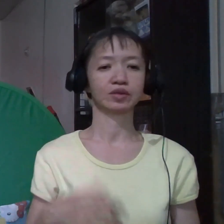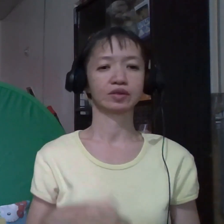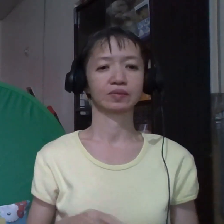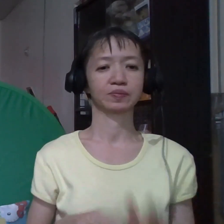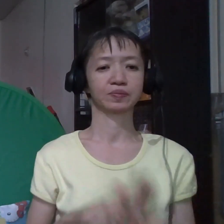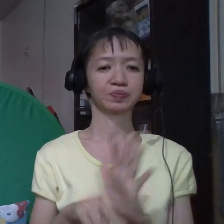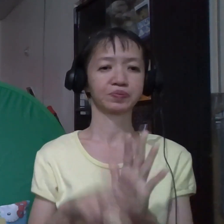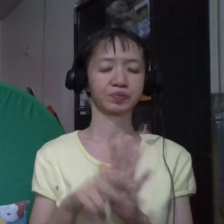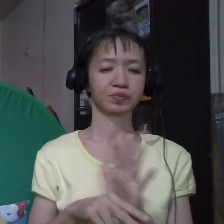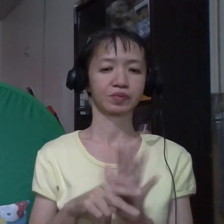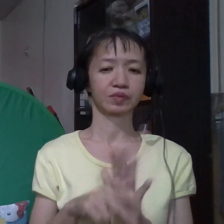videos.